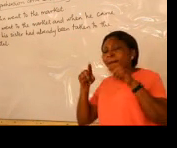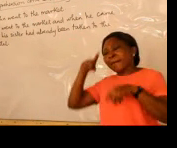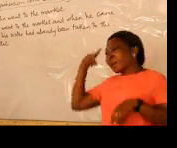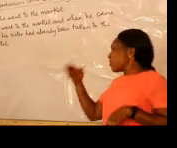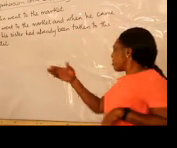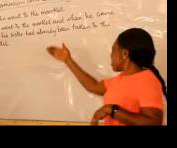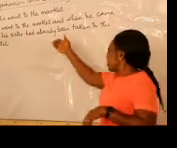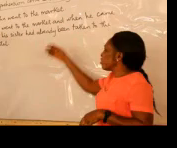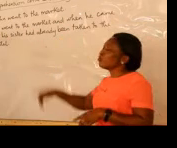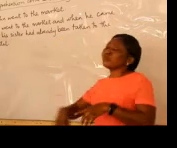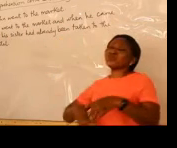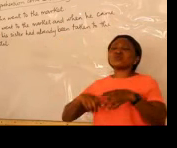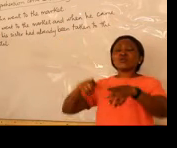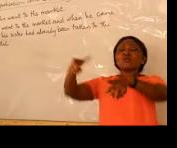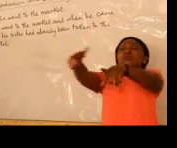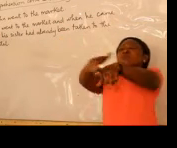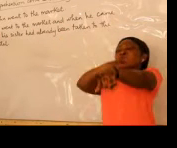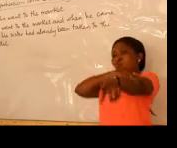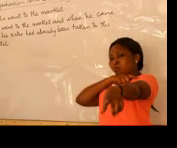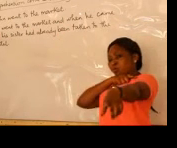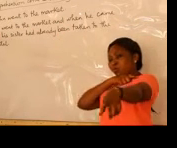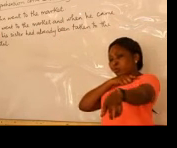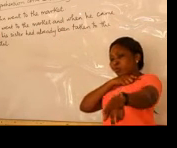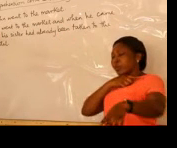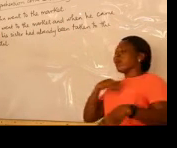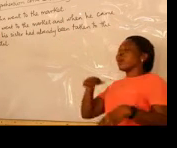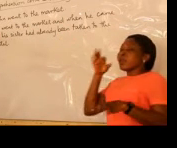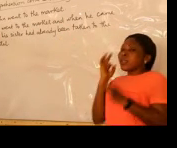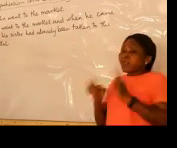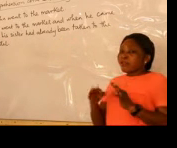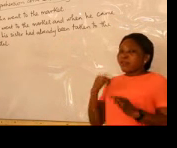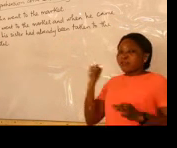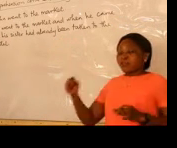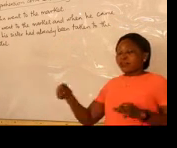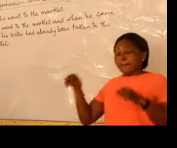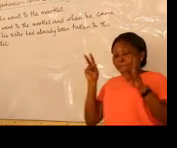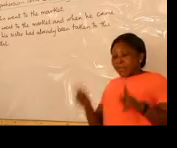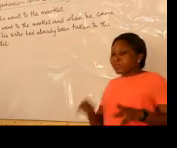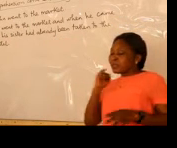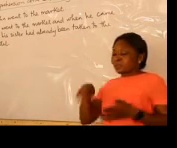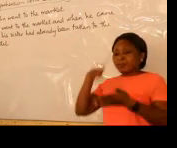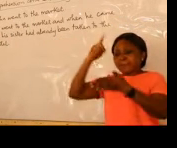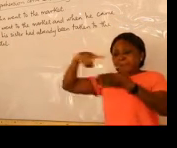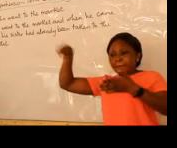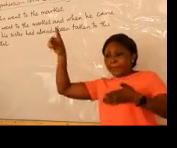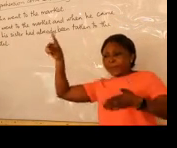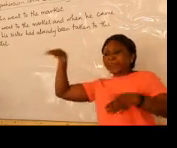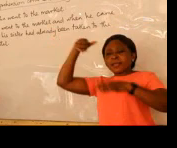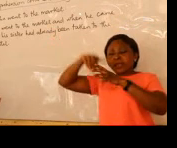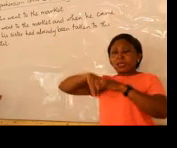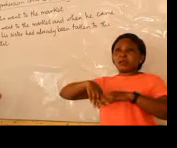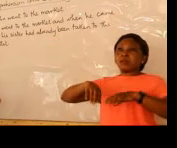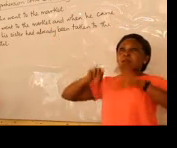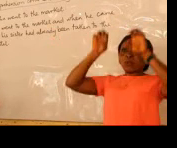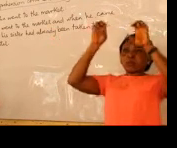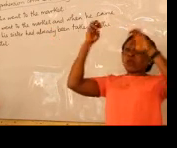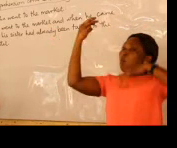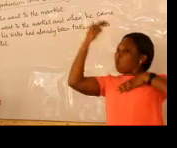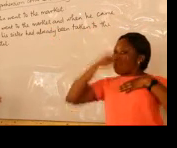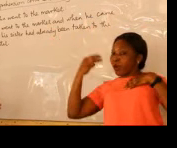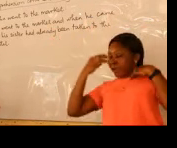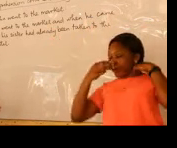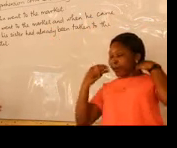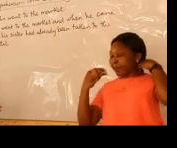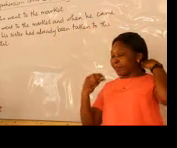And the way we mark this in WAEC, there are errors that are called